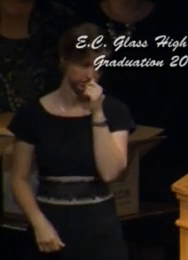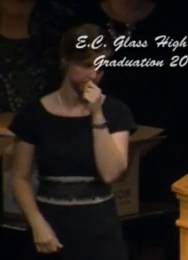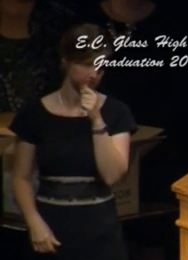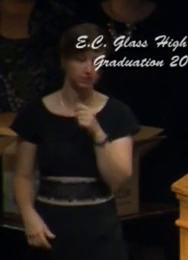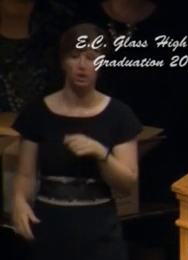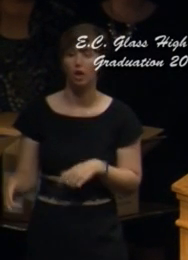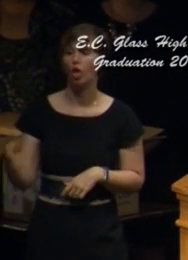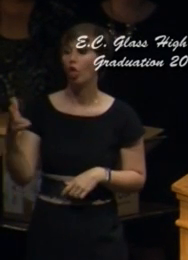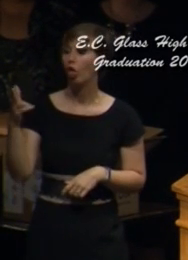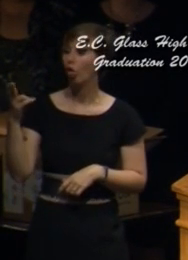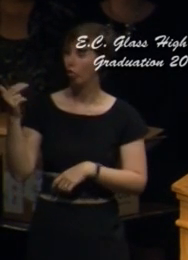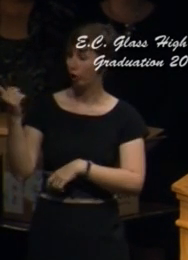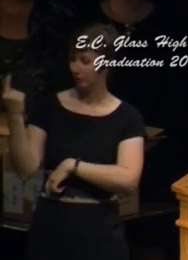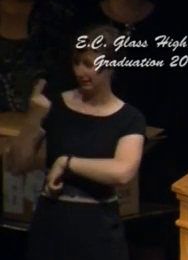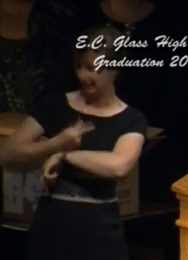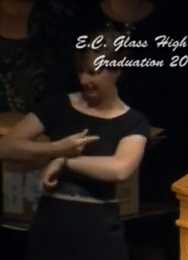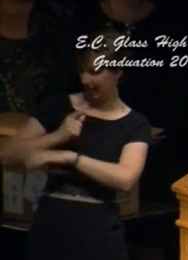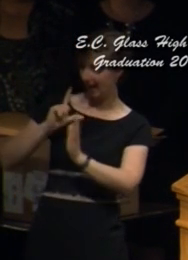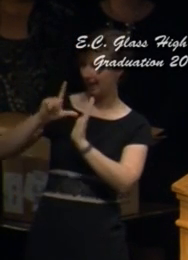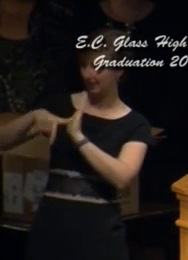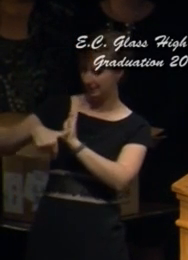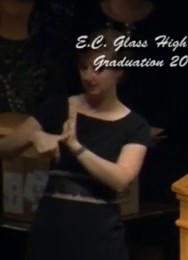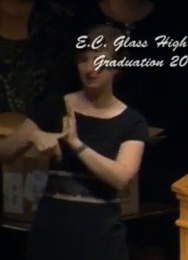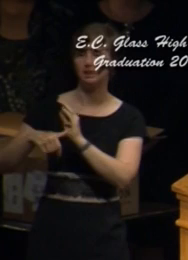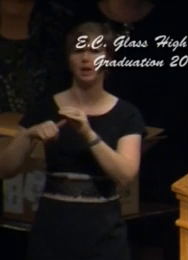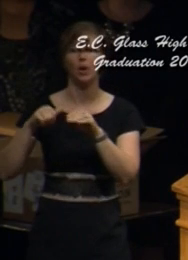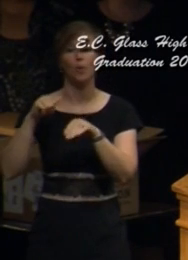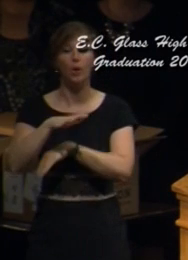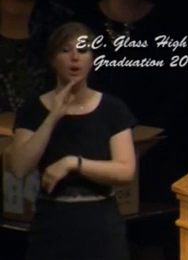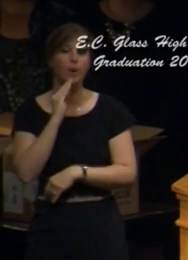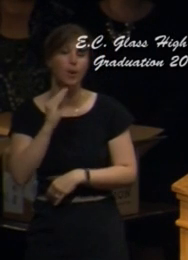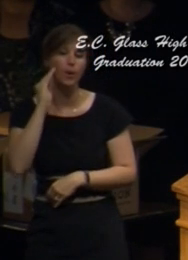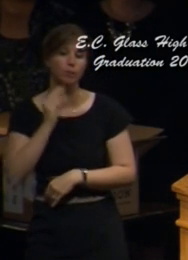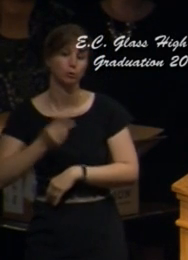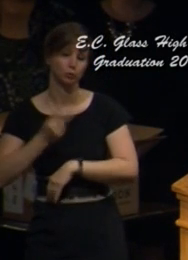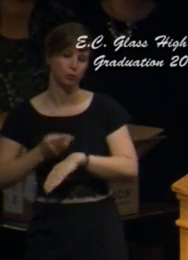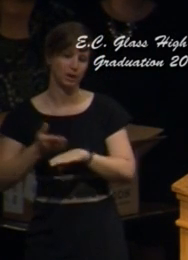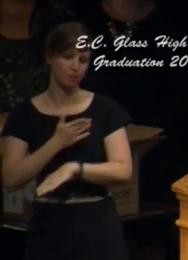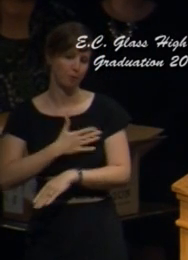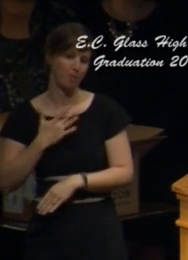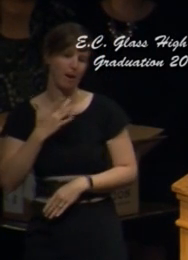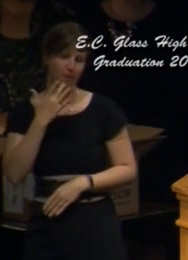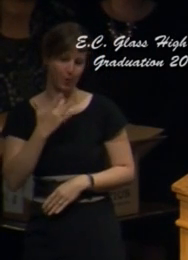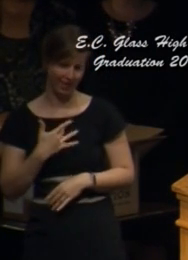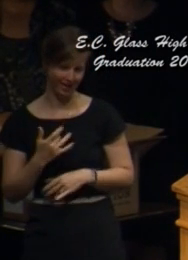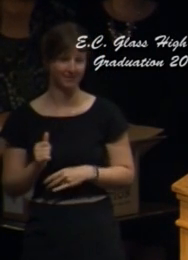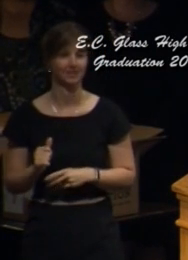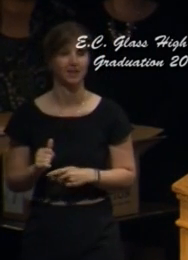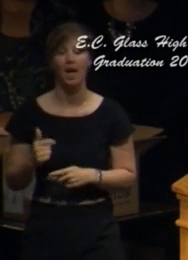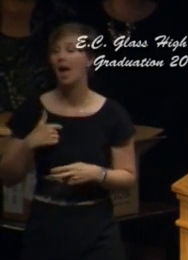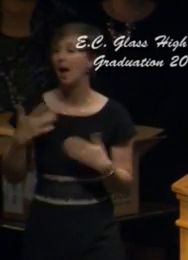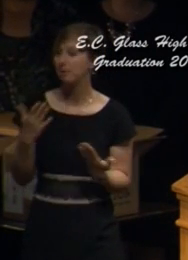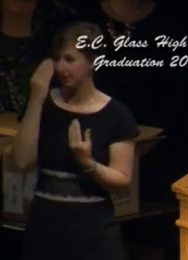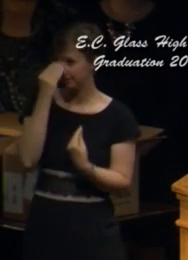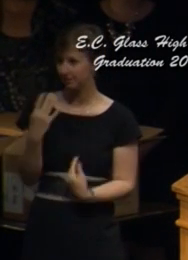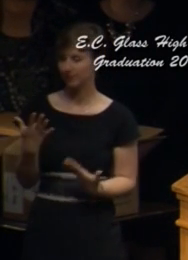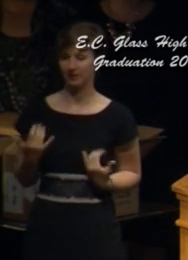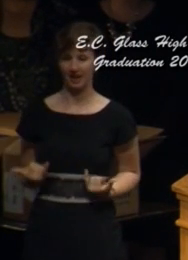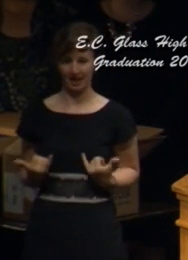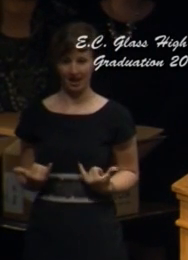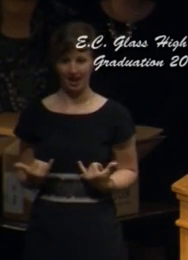After 13 days, I went home 2 days before my birthday. I'm here to tell you